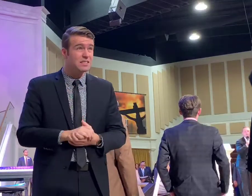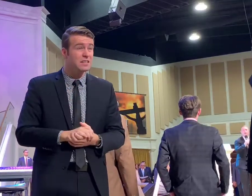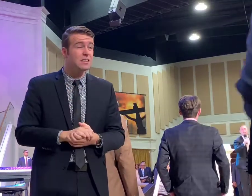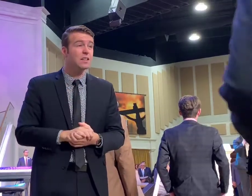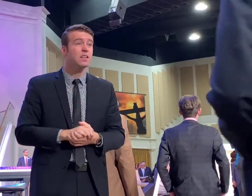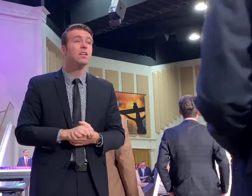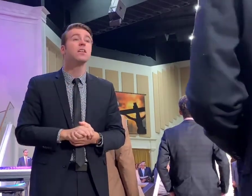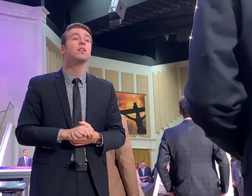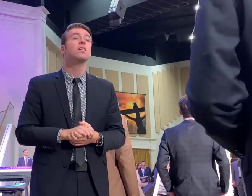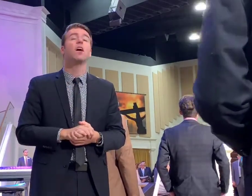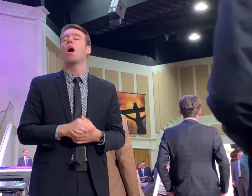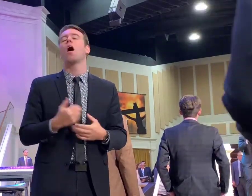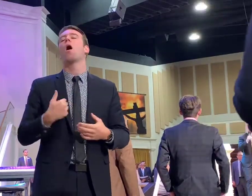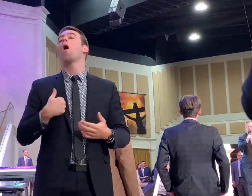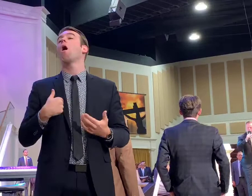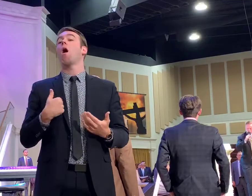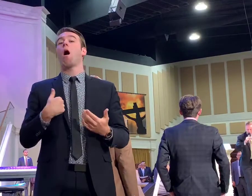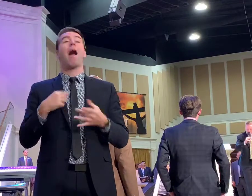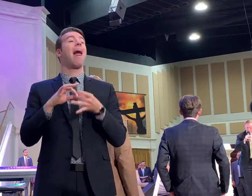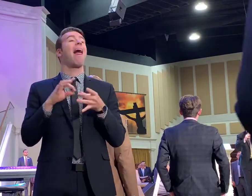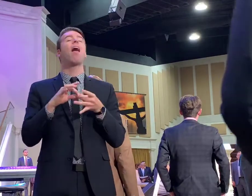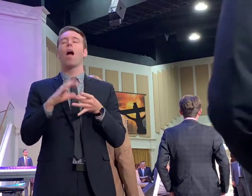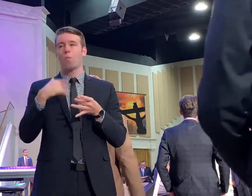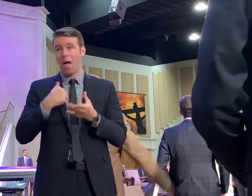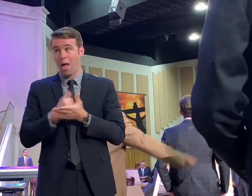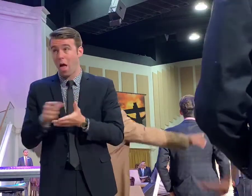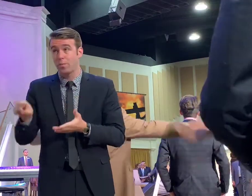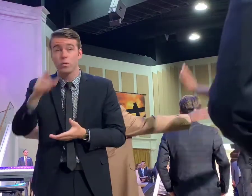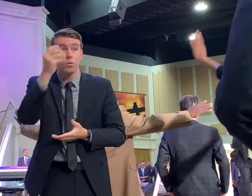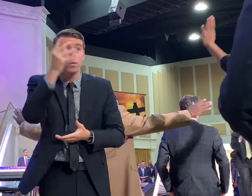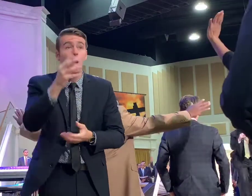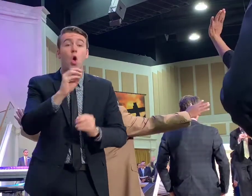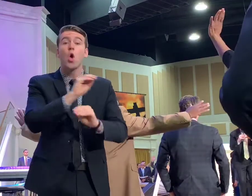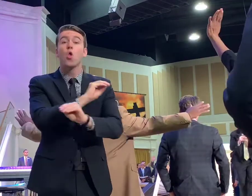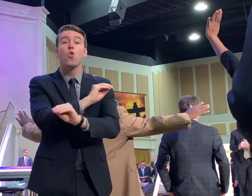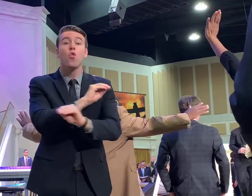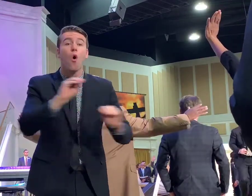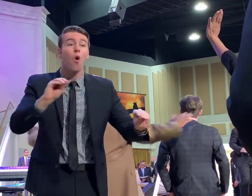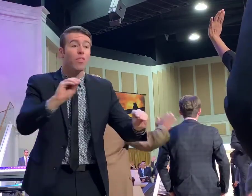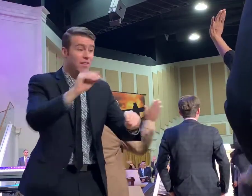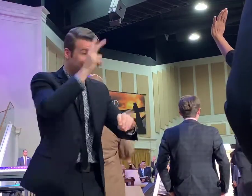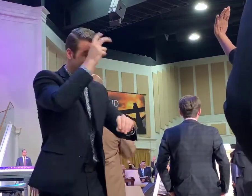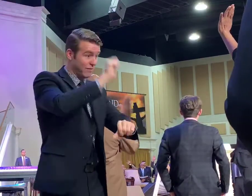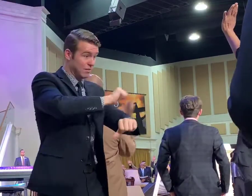But I just want to help somebody out. No weapon formed against you.